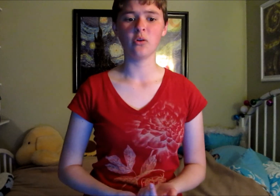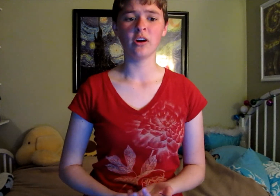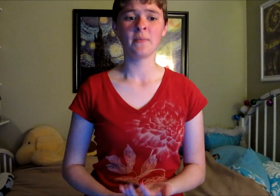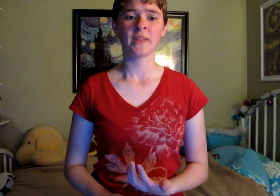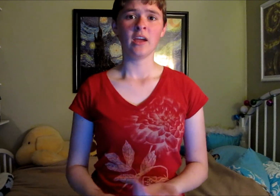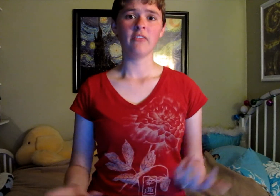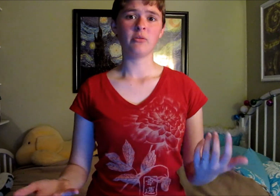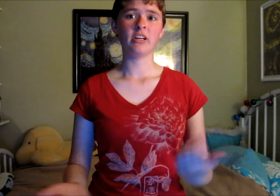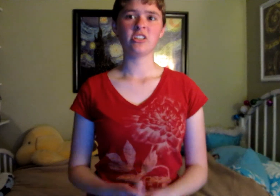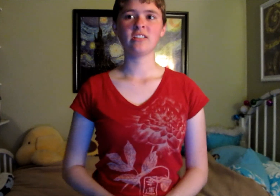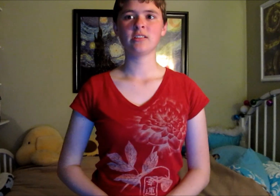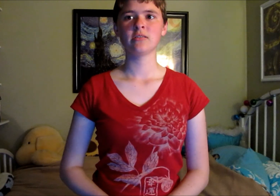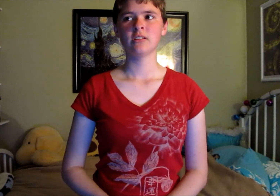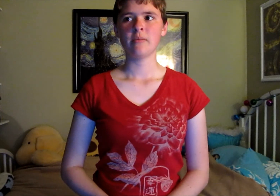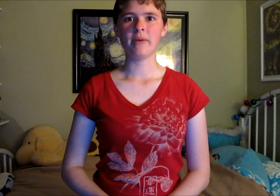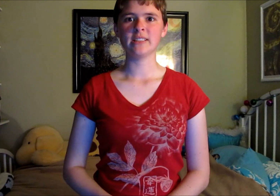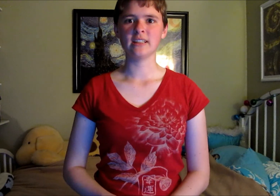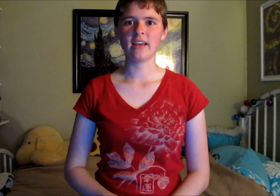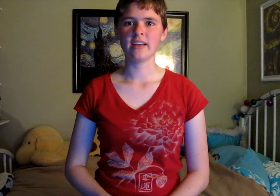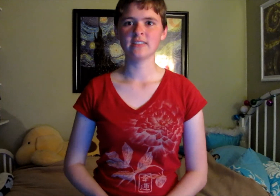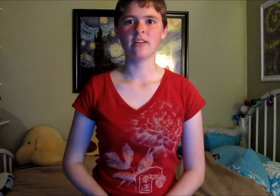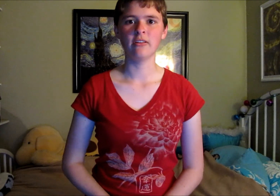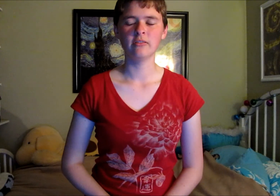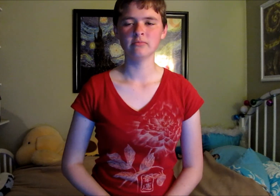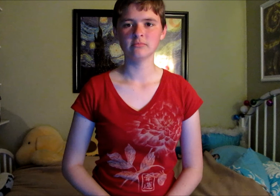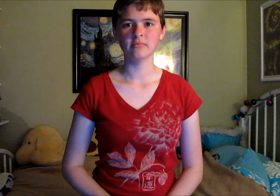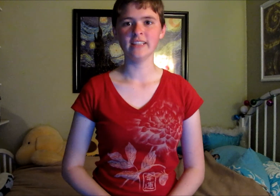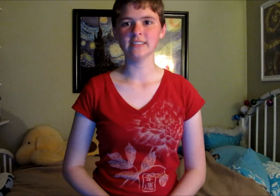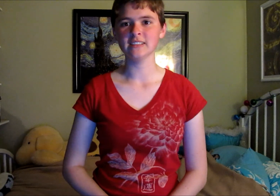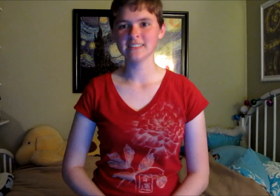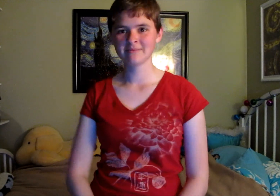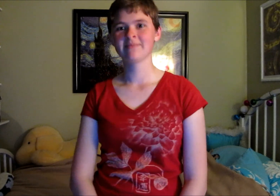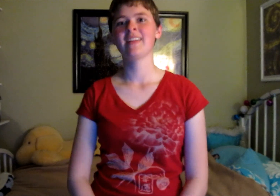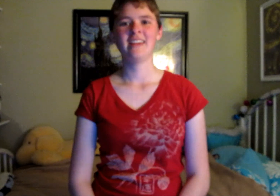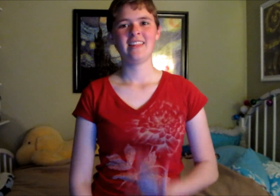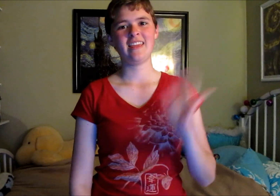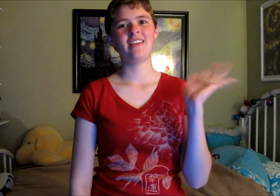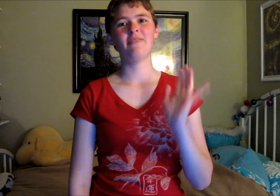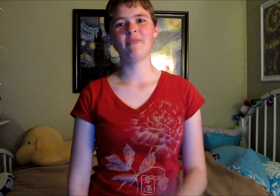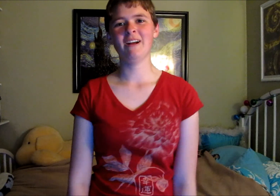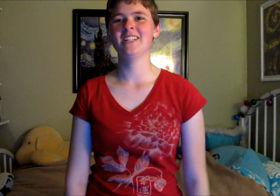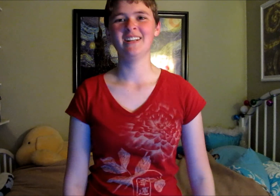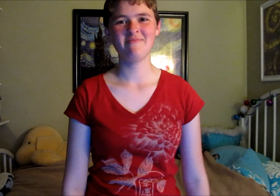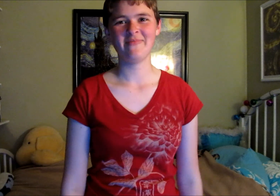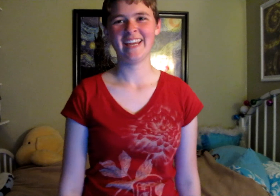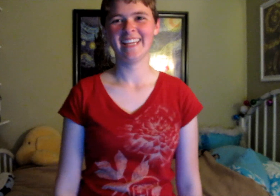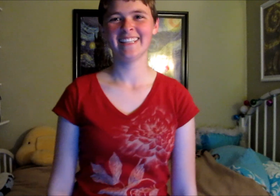or if you want just basic ASL lessons. Thank you for watching. Bye.